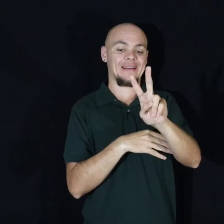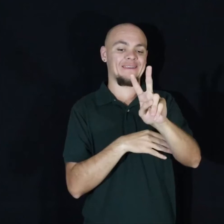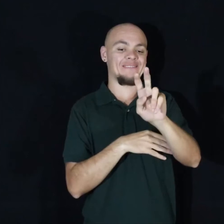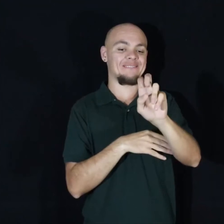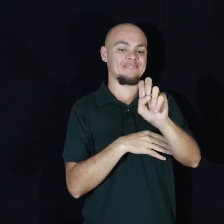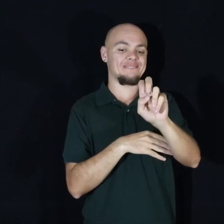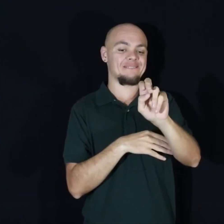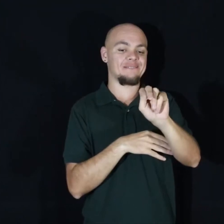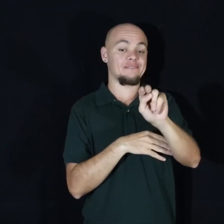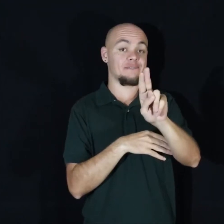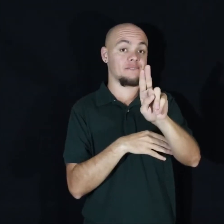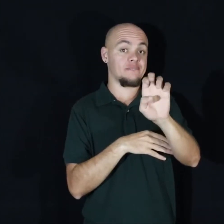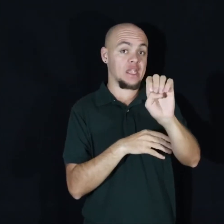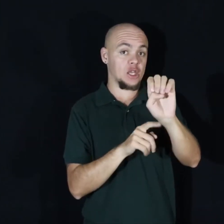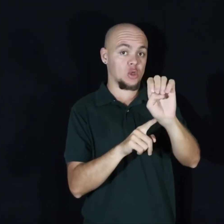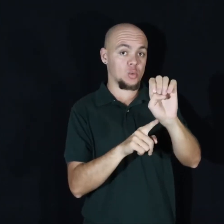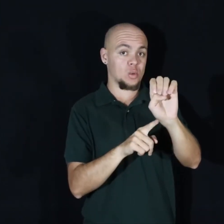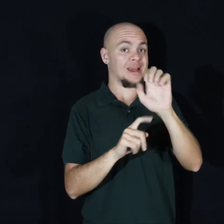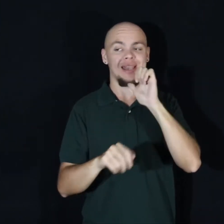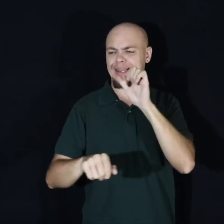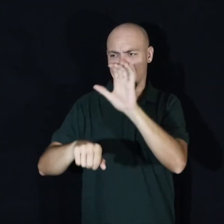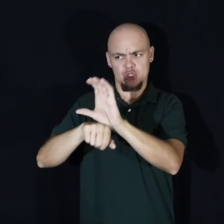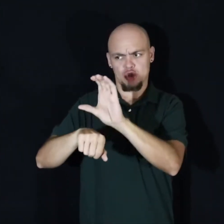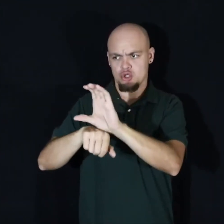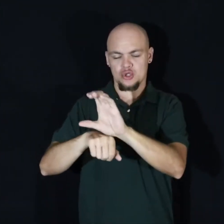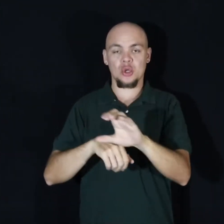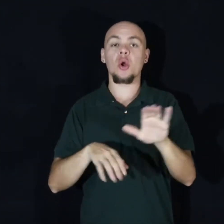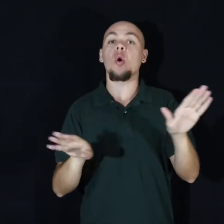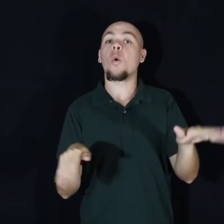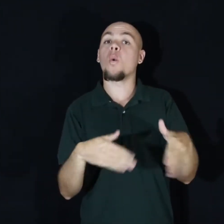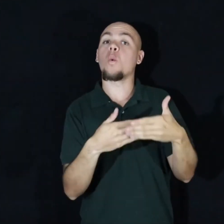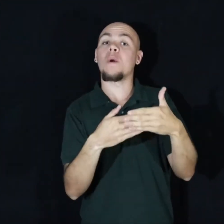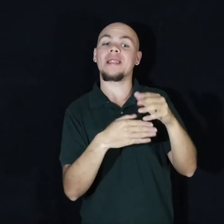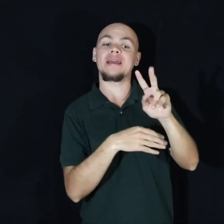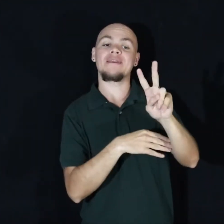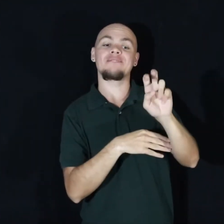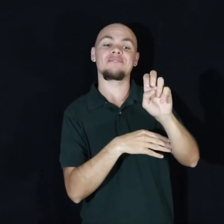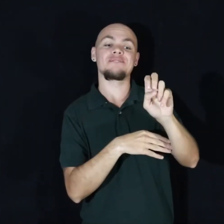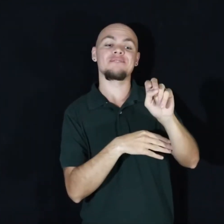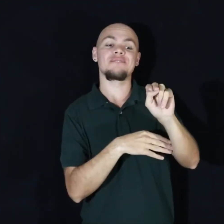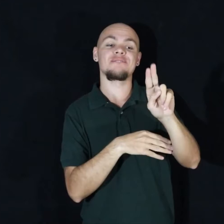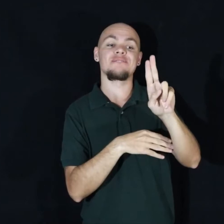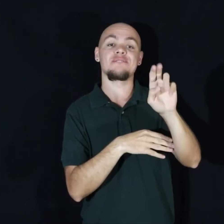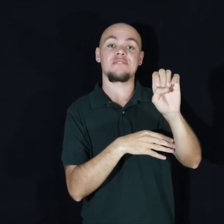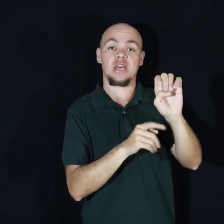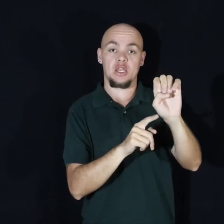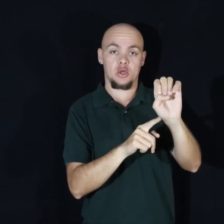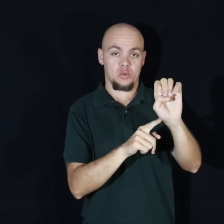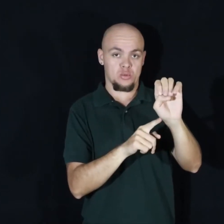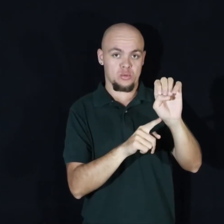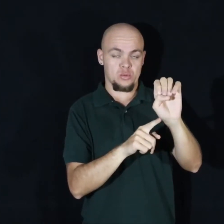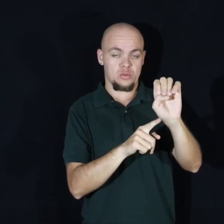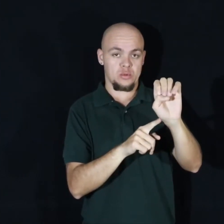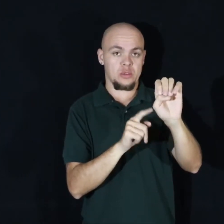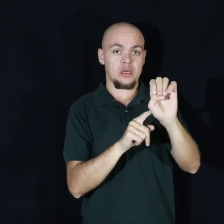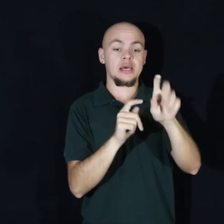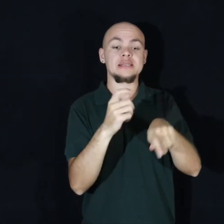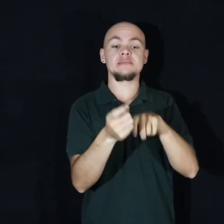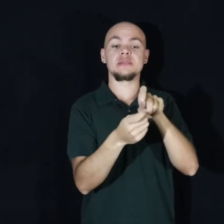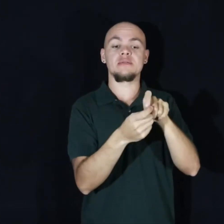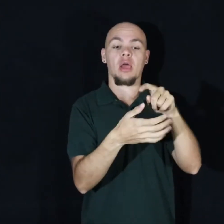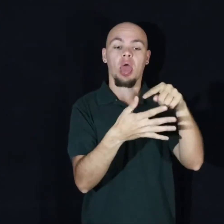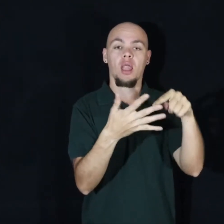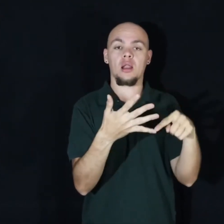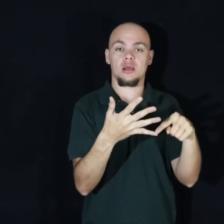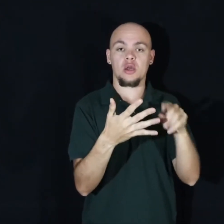Carolina wedding venue, notice it's a wedding venue, not a church. It's a wedding venue denies lesbian couples,